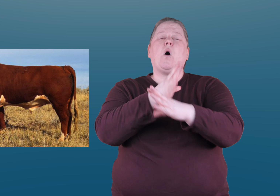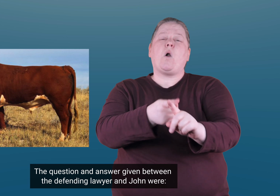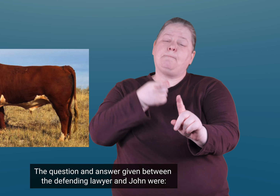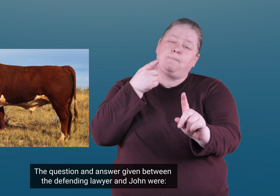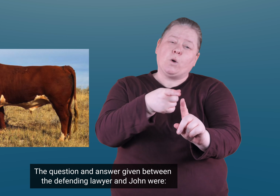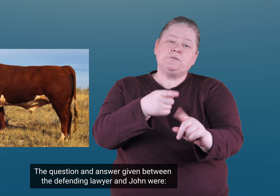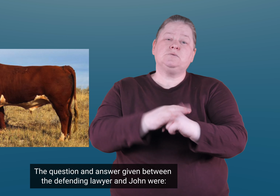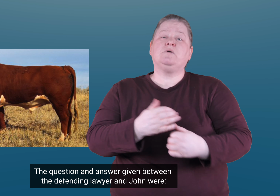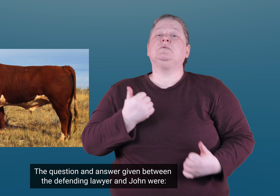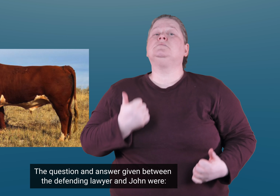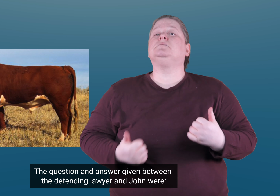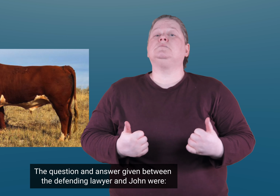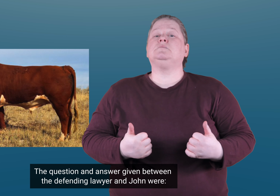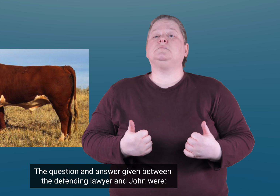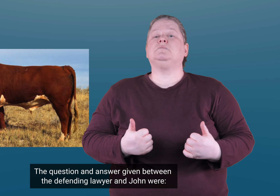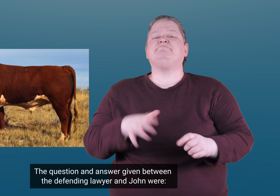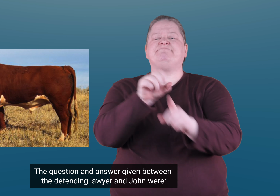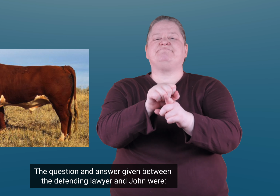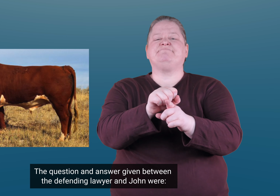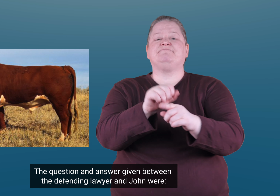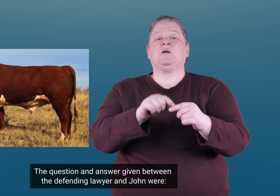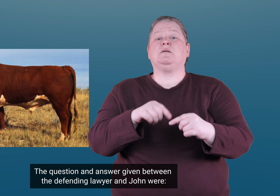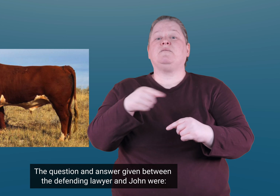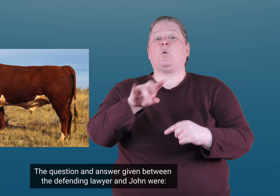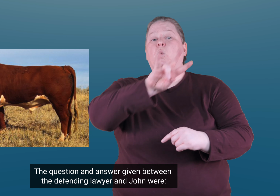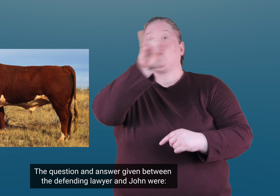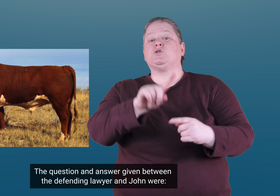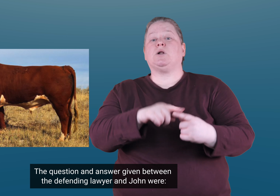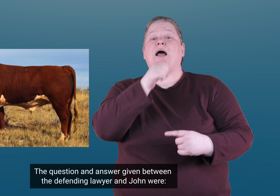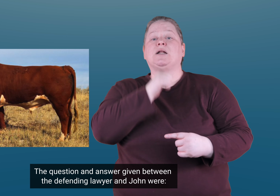The question and answer given between the defending lawyer and John were: